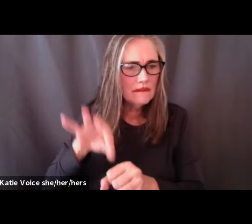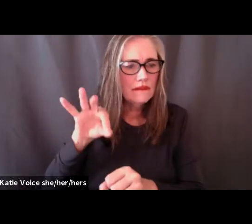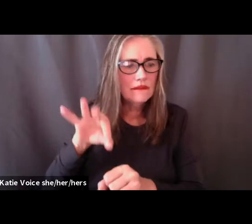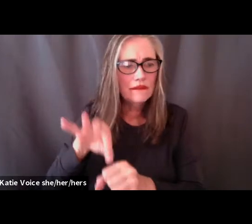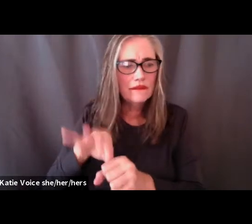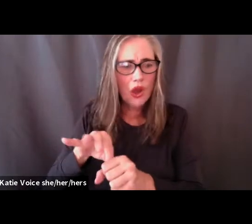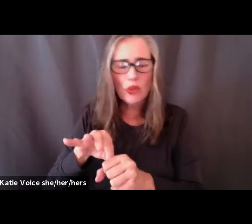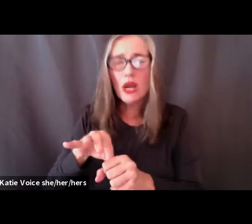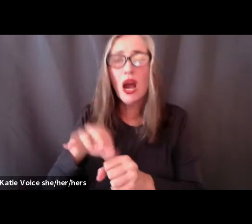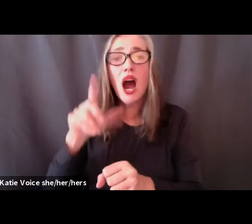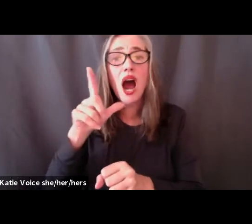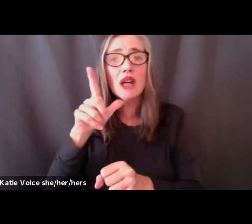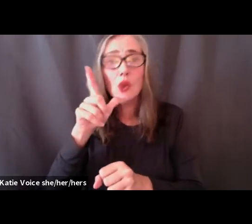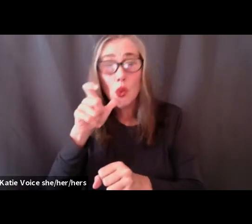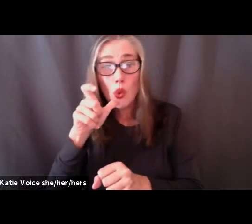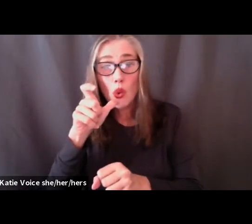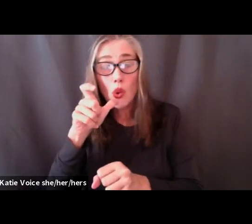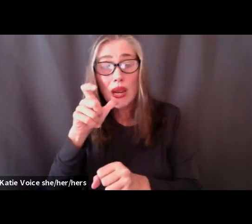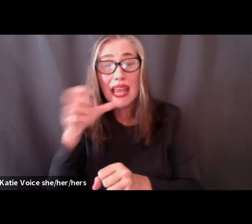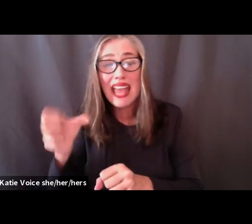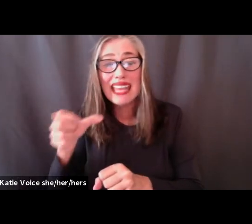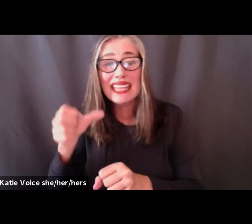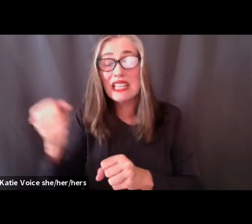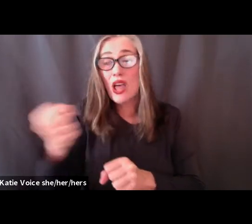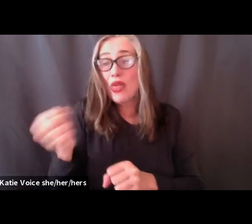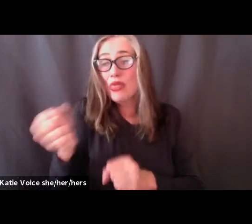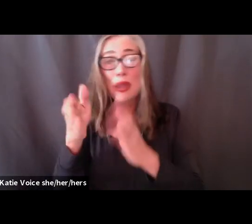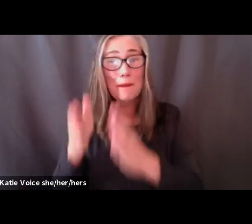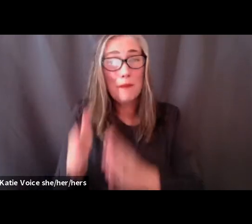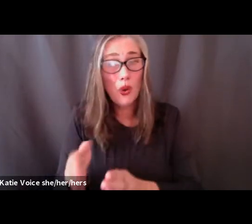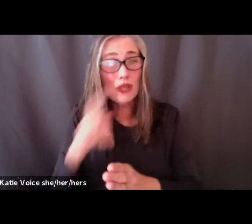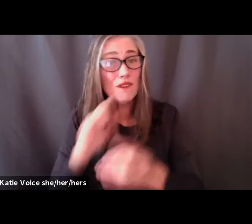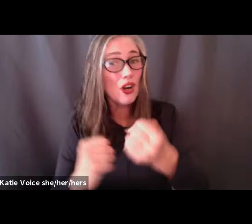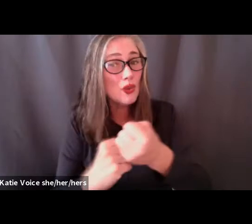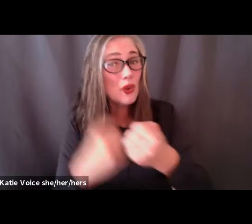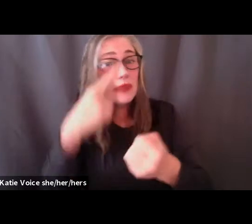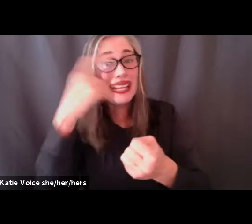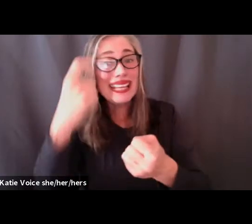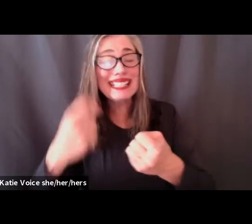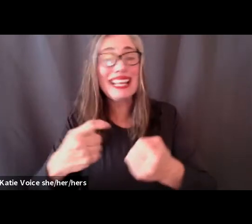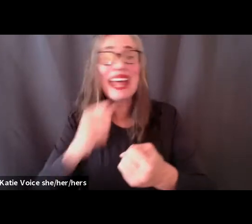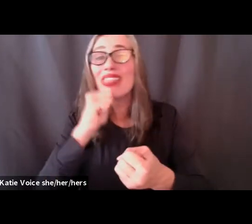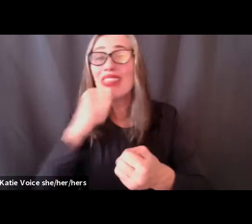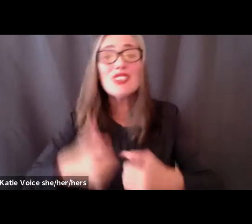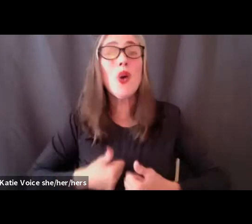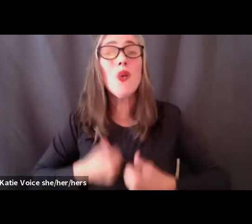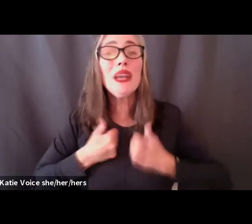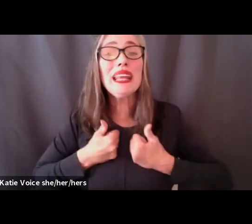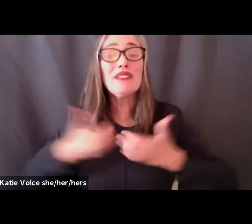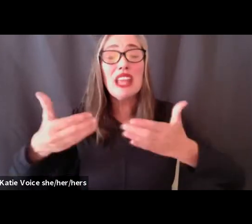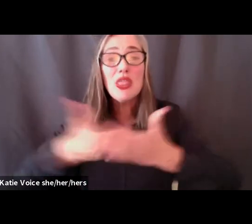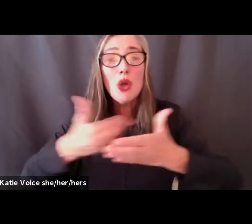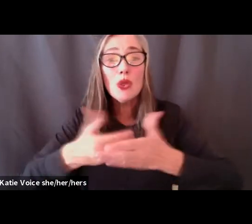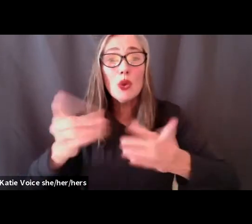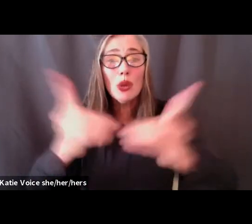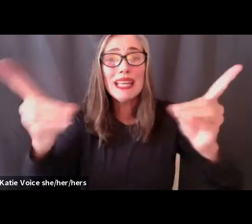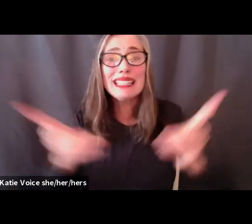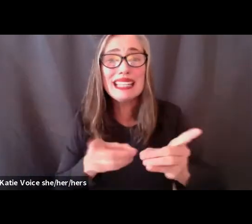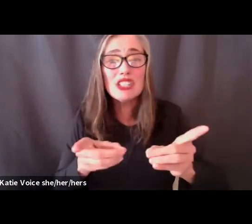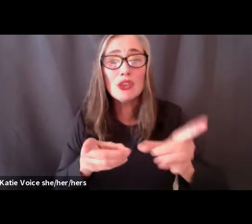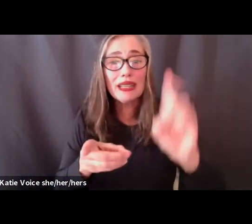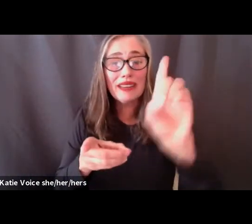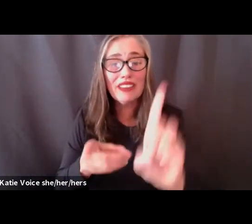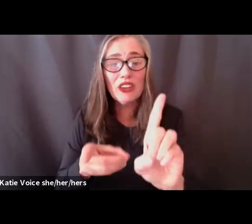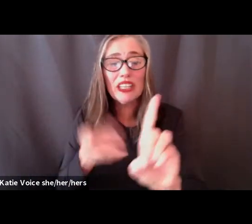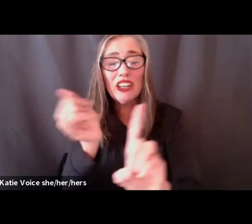their appointer's own endorsement process because they live outside the new district. So the bottom line is, and I know this is a little